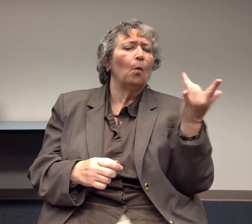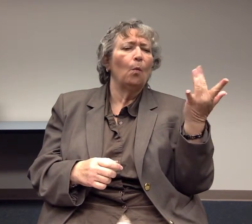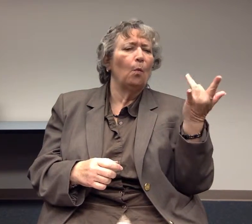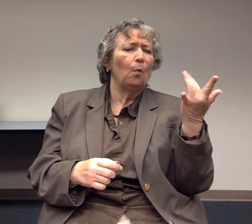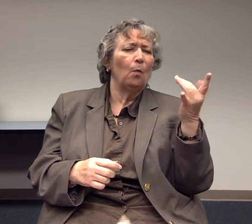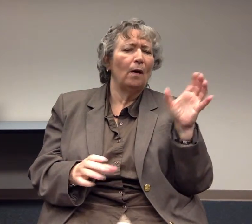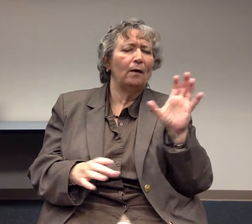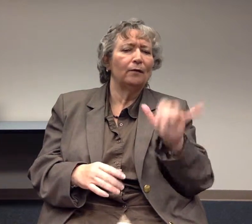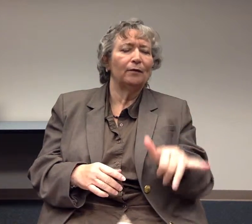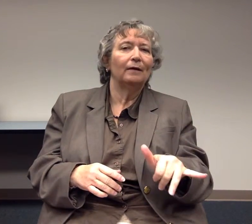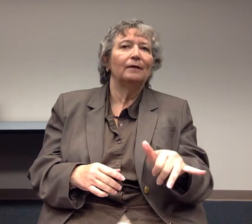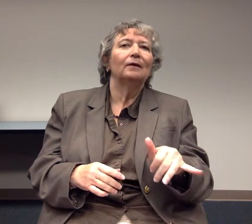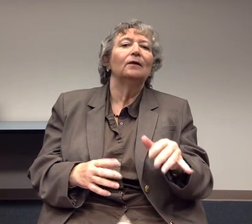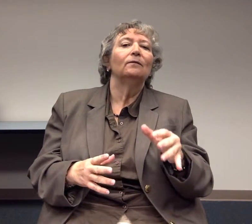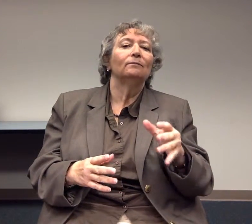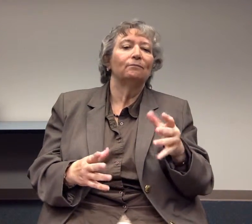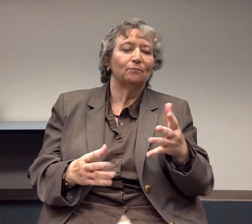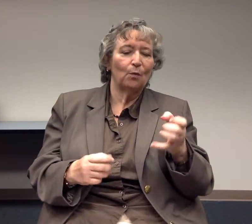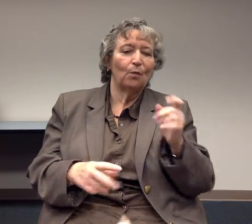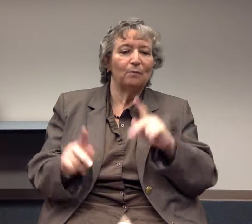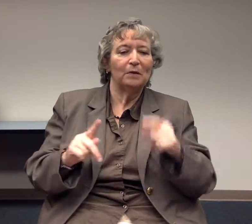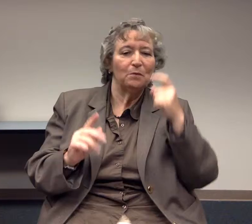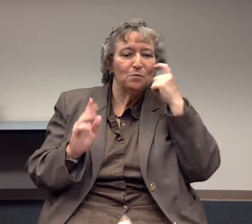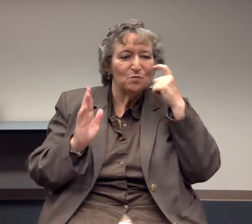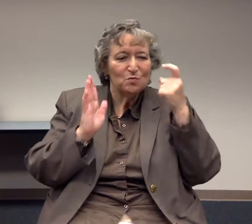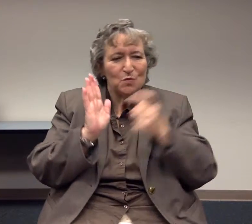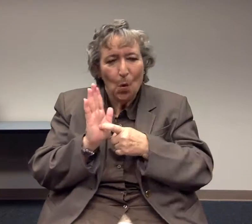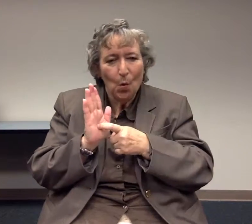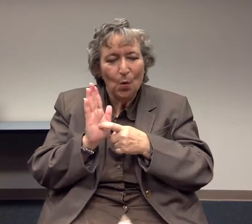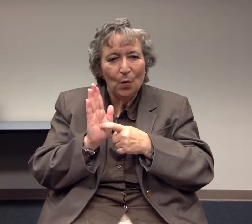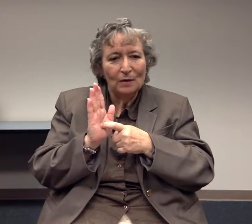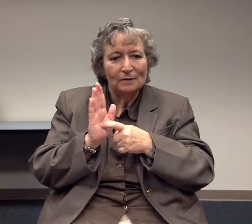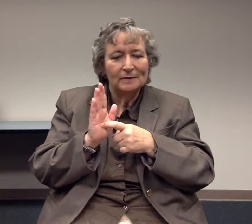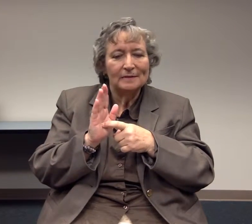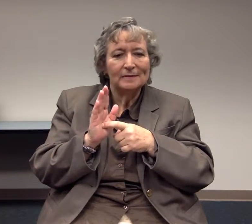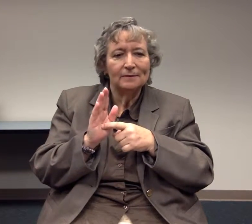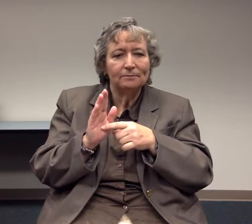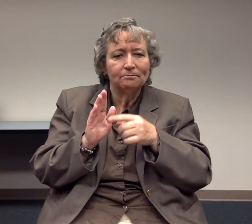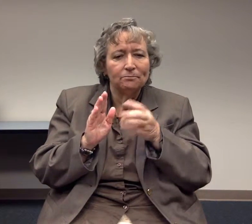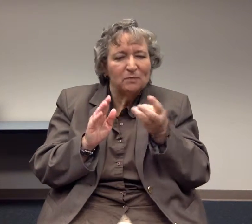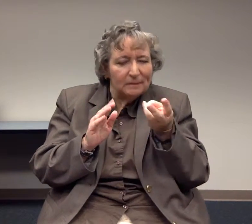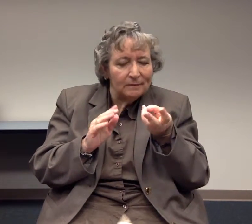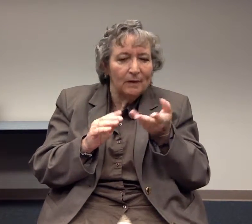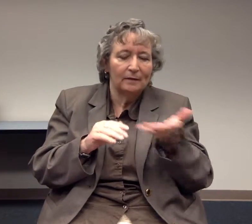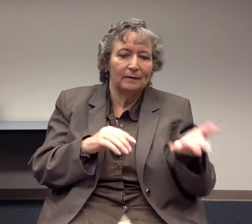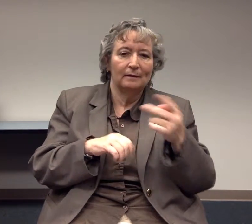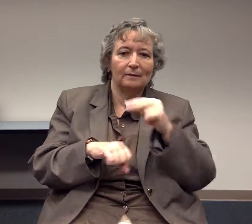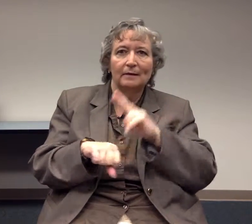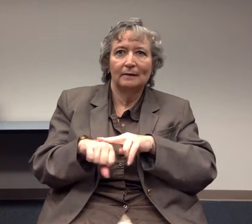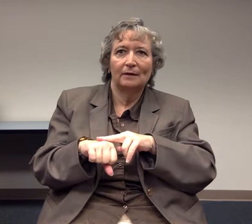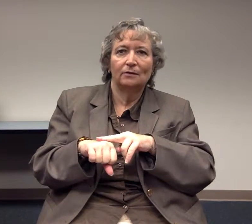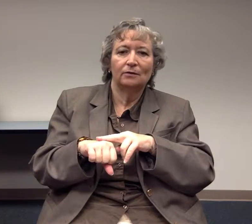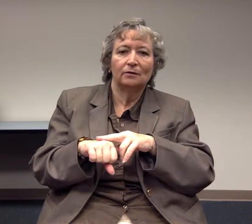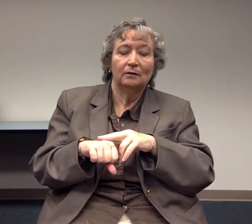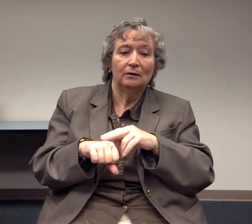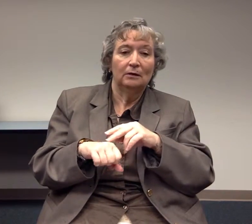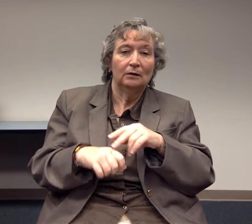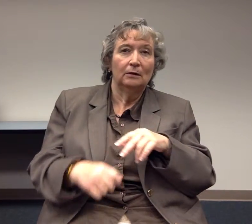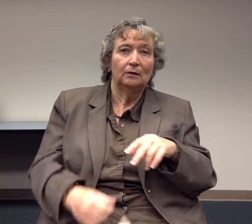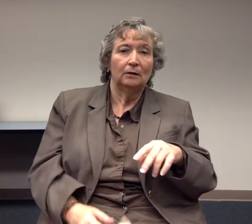the small things in nature. And kind of like thinking about the movie Honey, I Shrunk the Kids. How